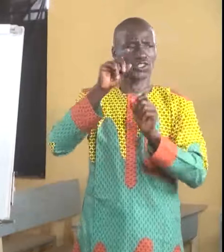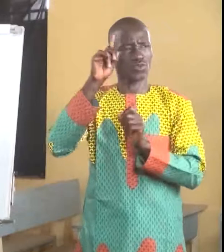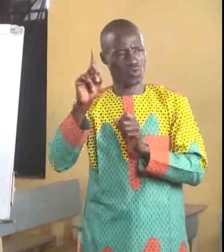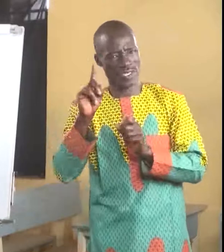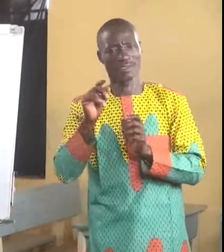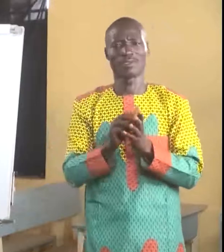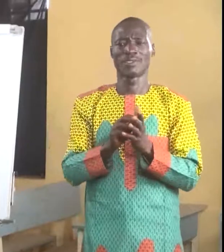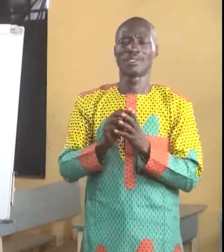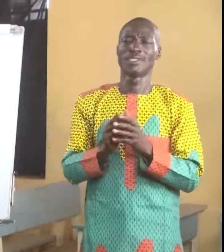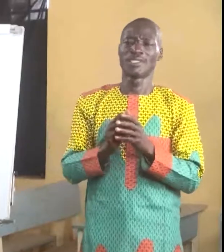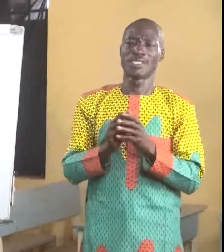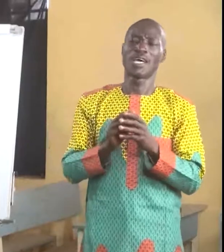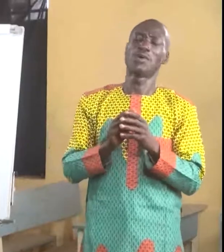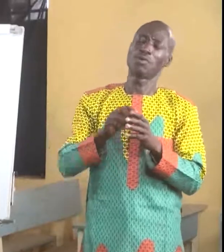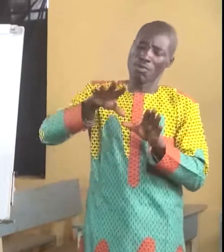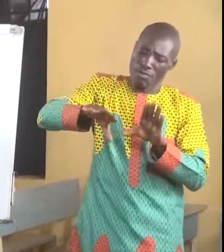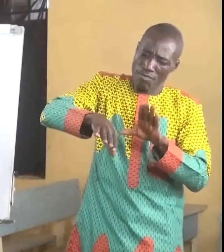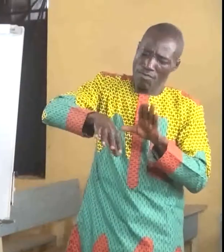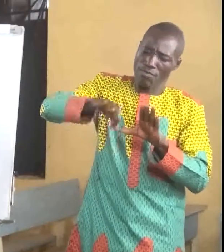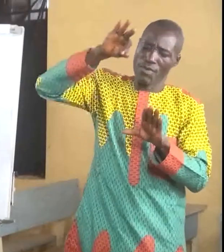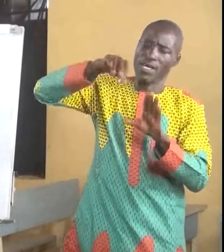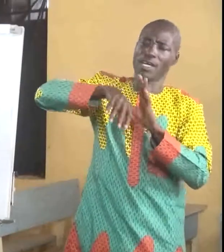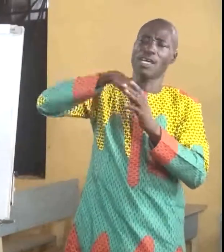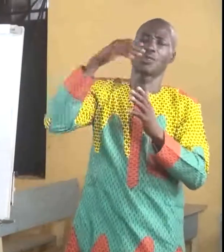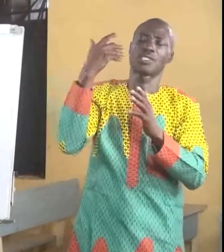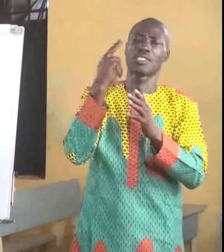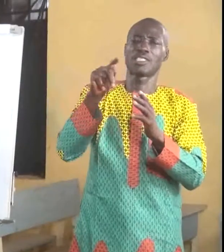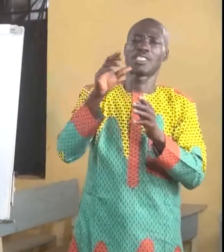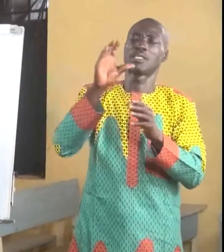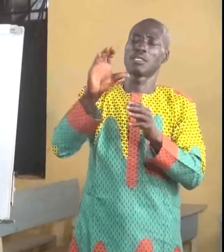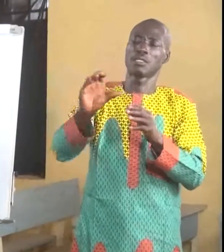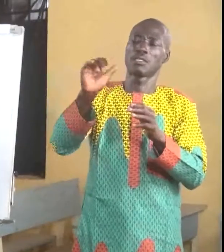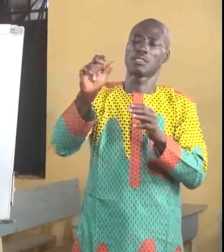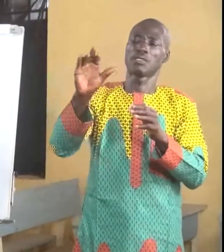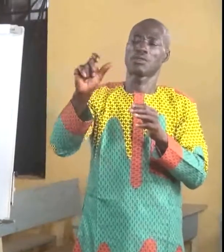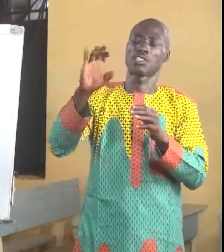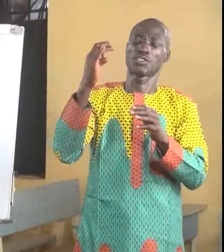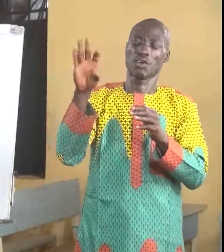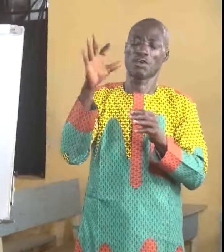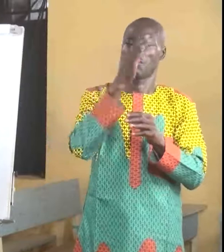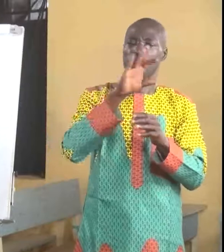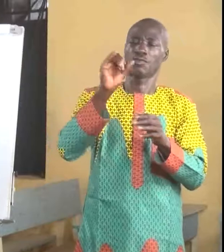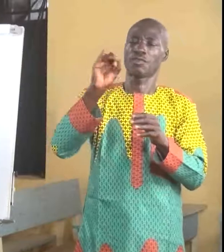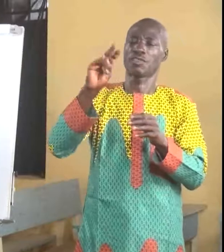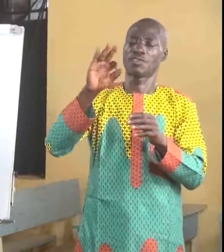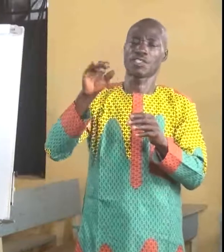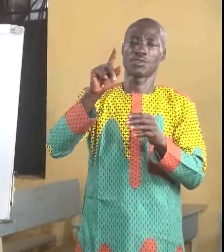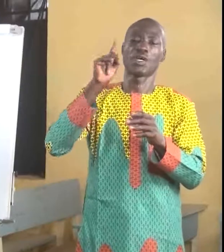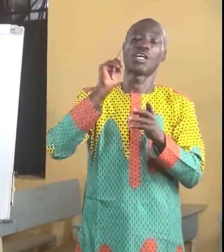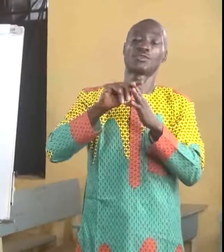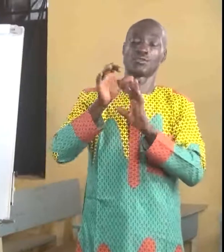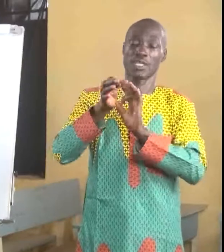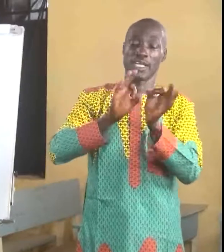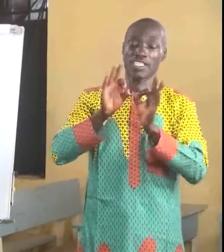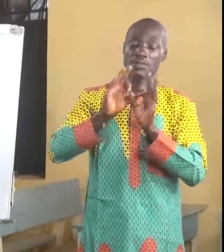Examine the causes of inflation or identify the causes of inflation, you are expected to list 5 and explain the